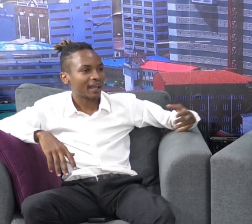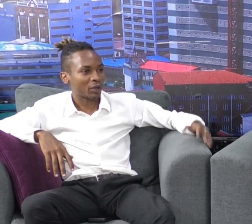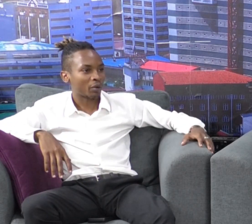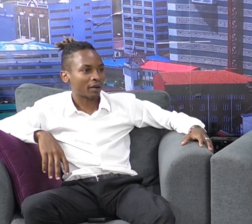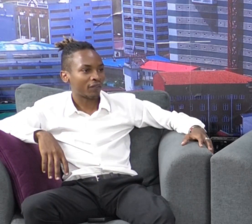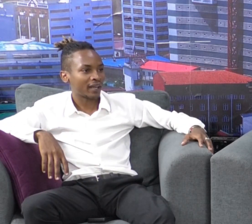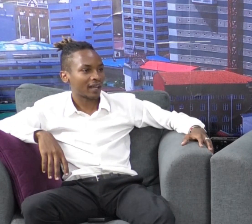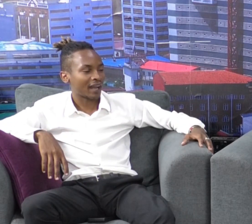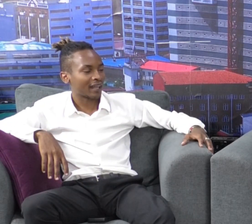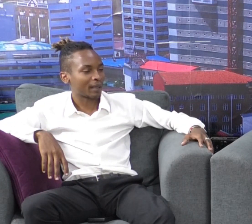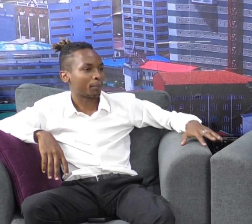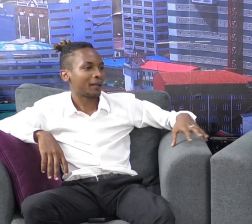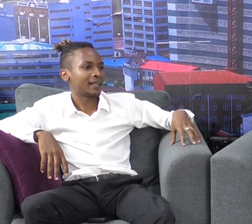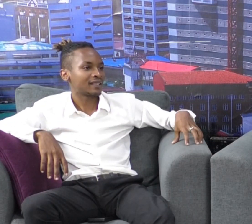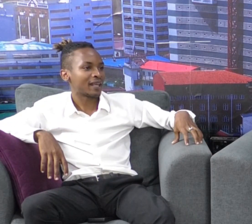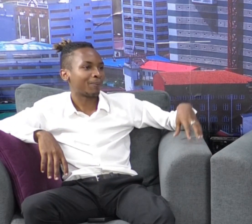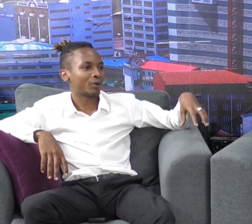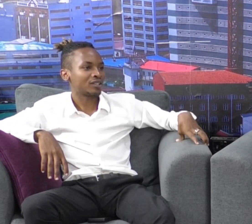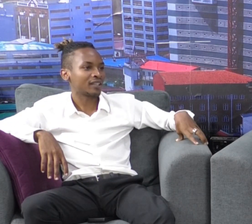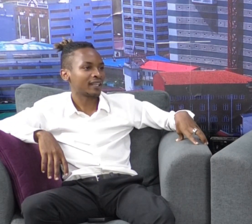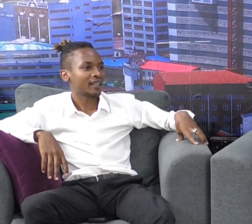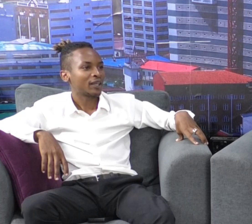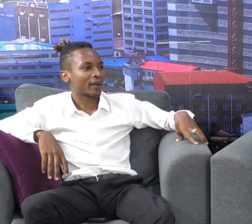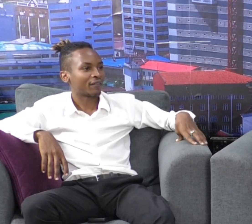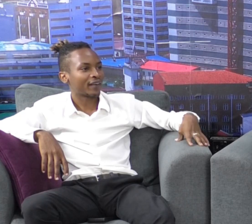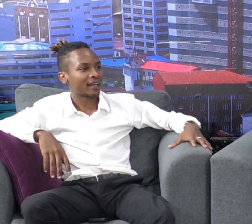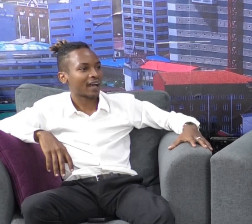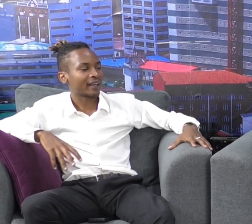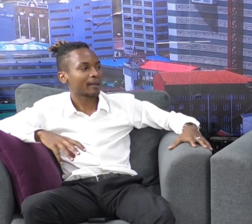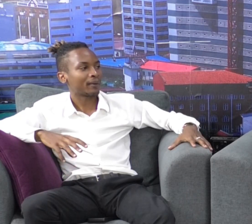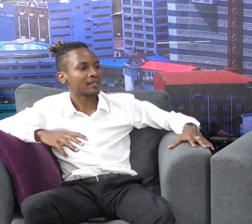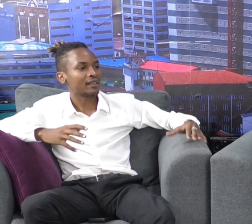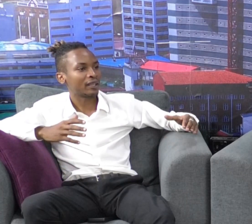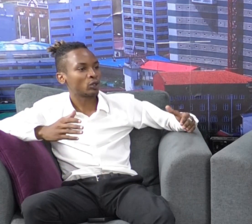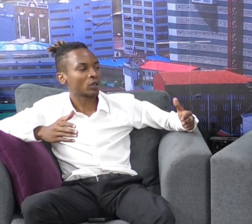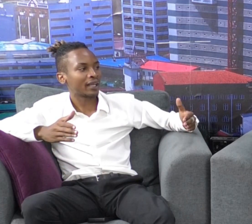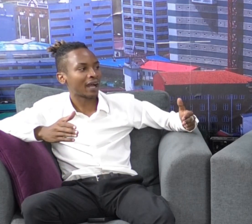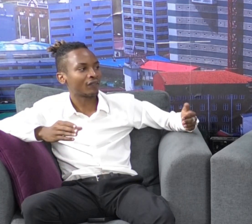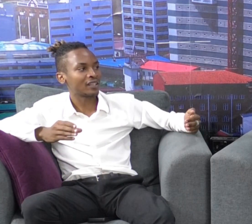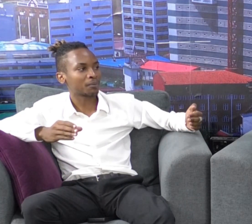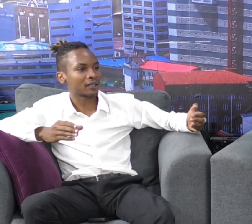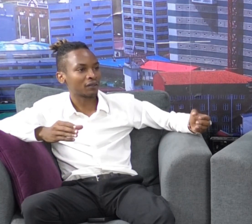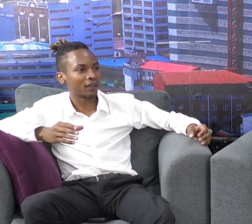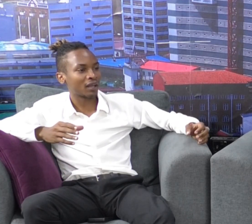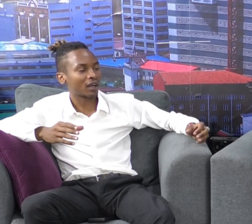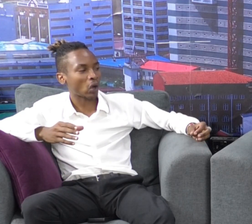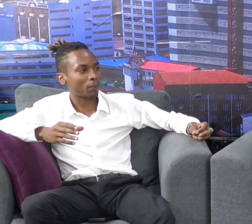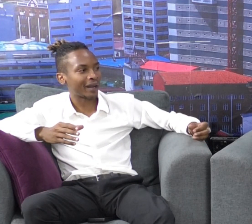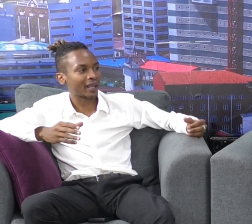farmers. You can find another place they are poultry. You can find another place they usually have this specific